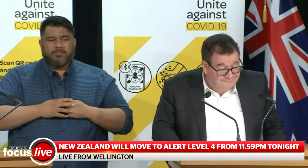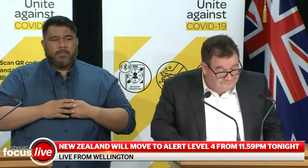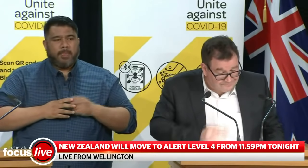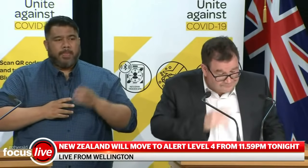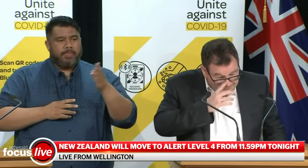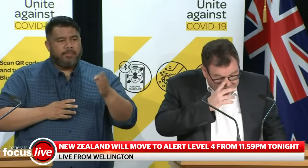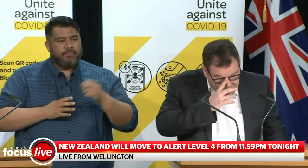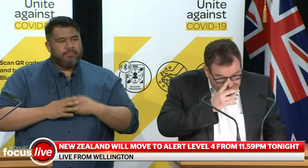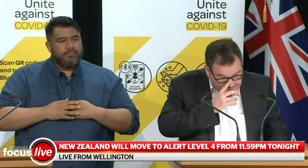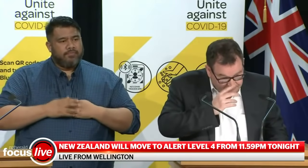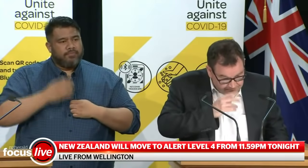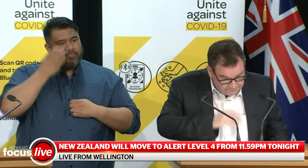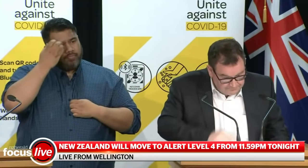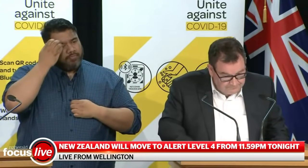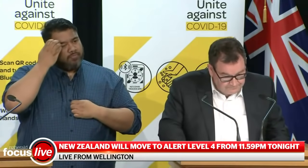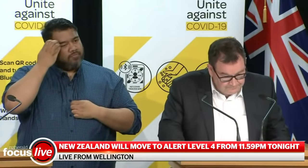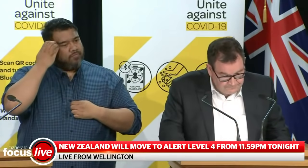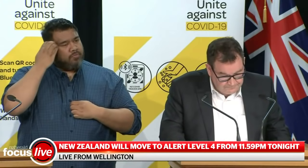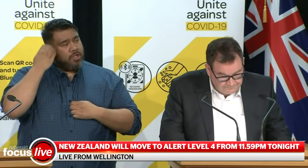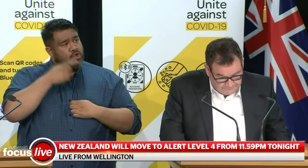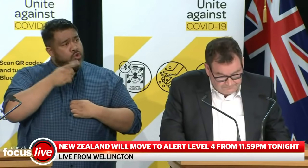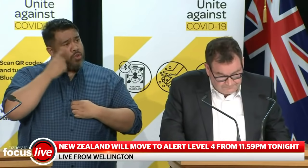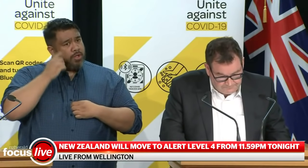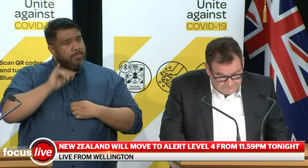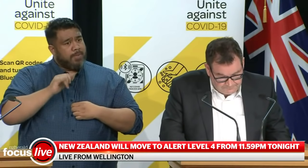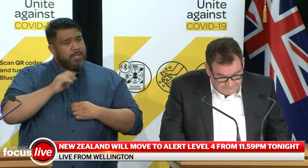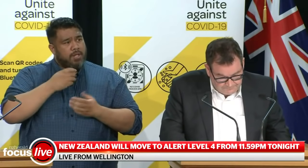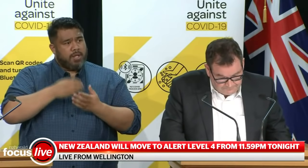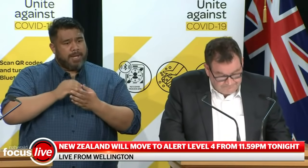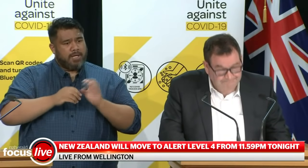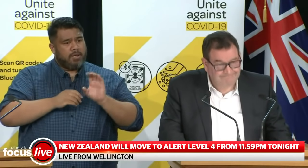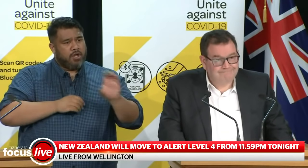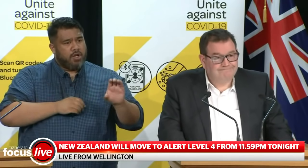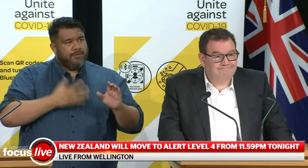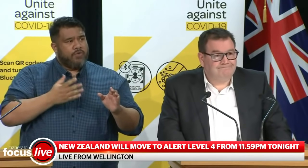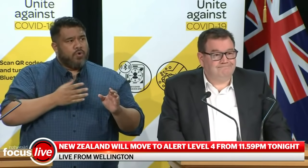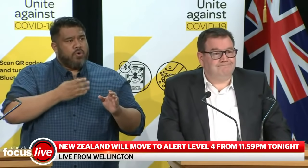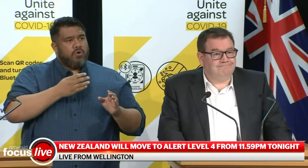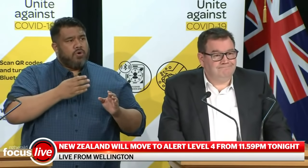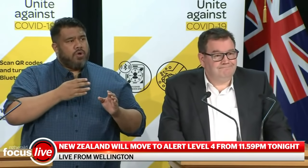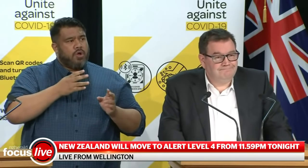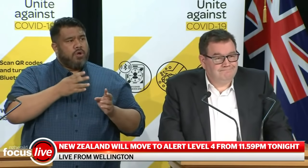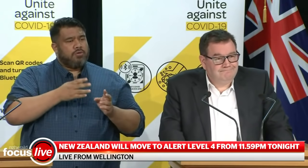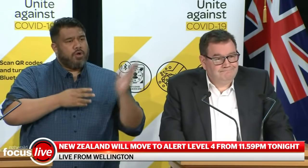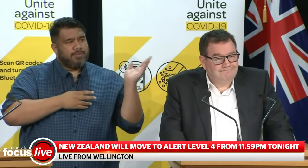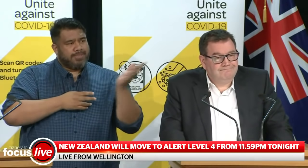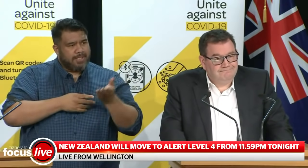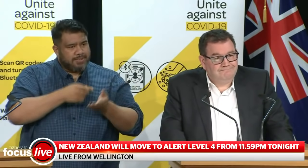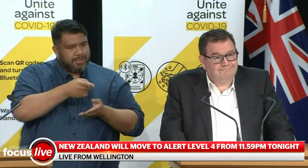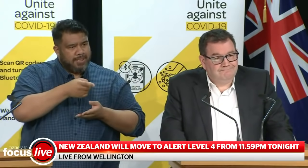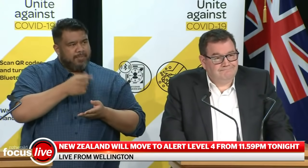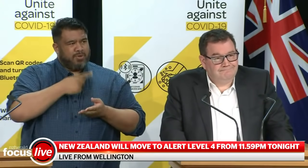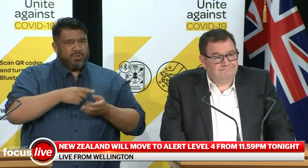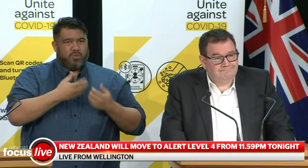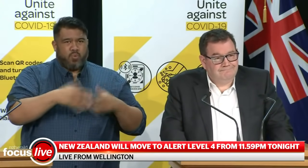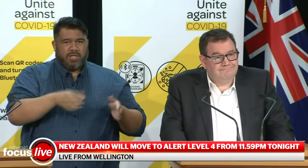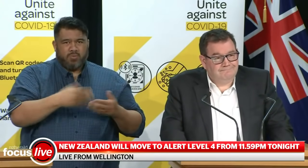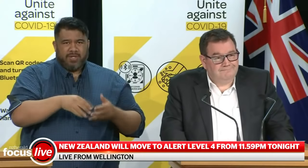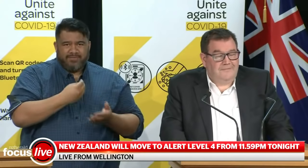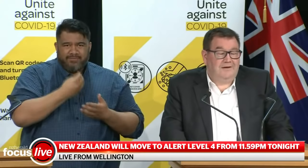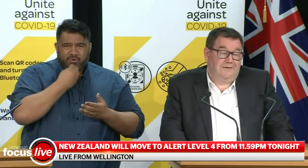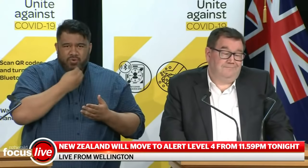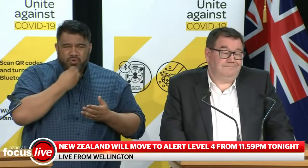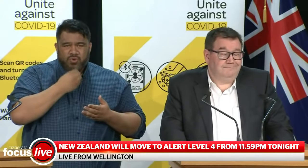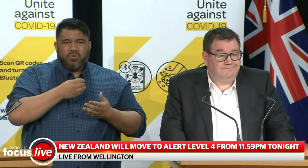you considered industry-specific payments? So, for instance, like hospitality, there's going to be a lot of food wastage coming out, especially in Wellington, like Auckland being lunch on the plate. A